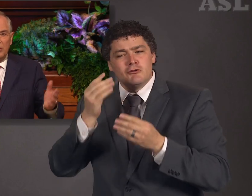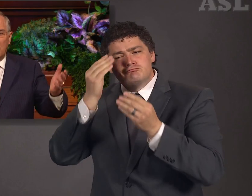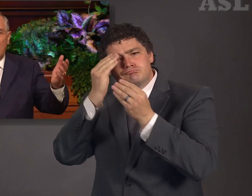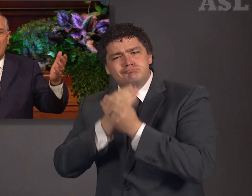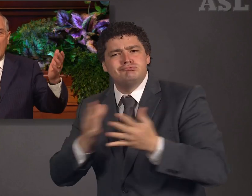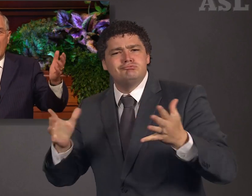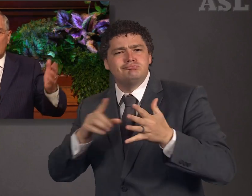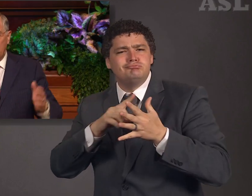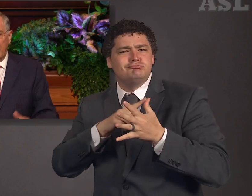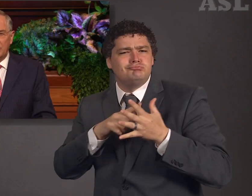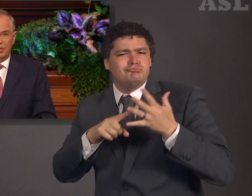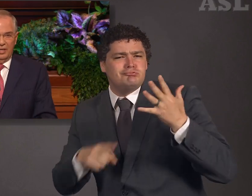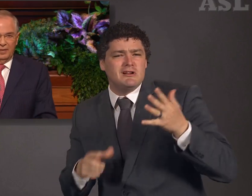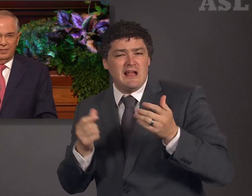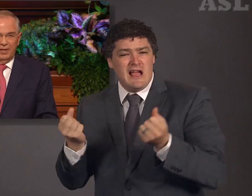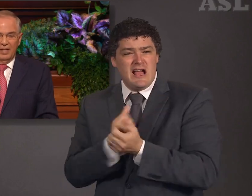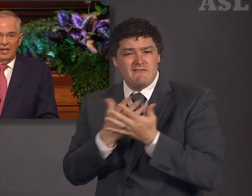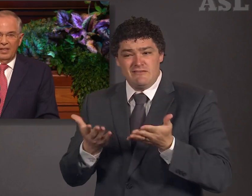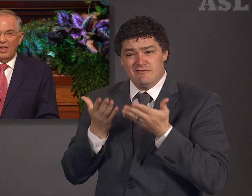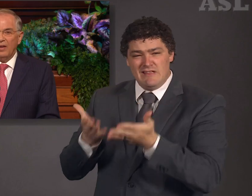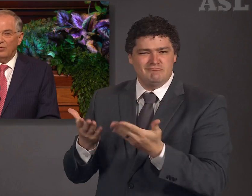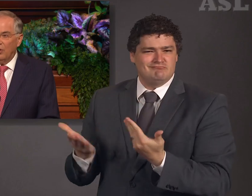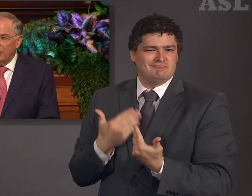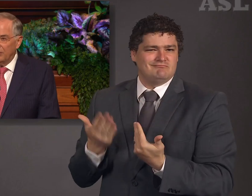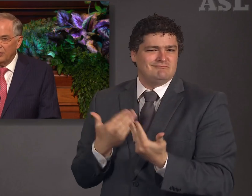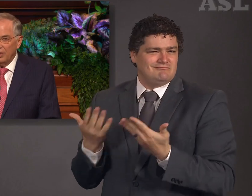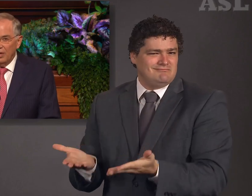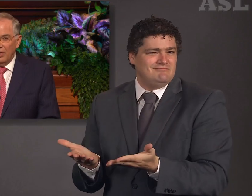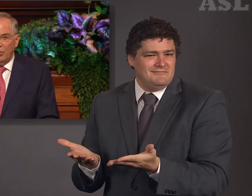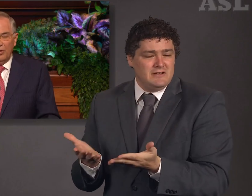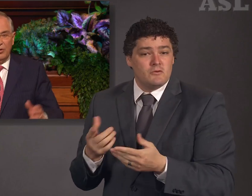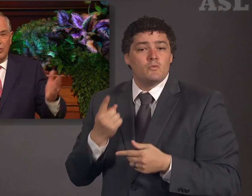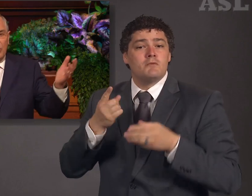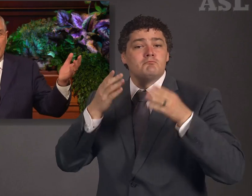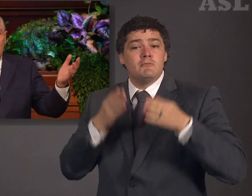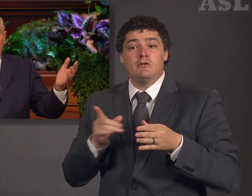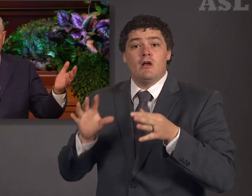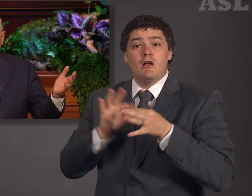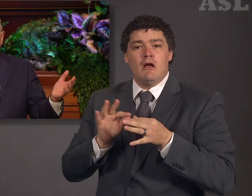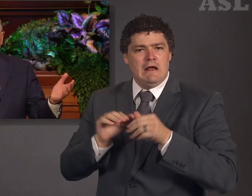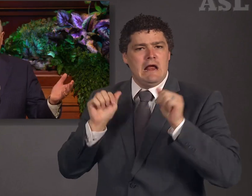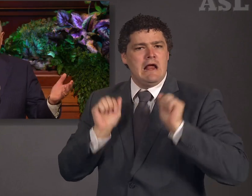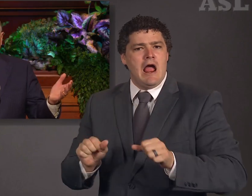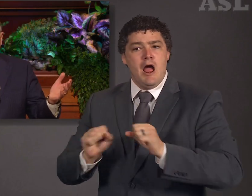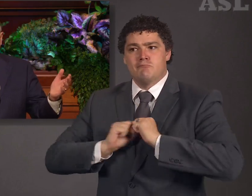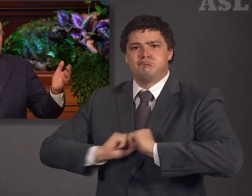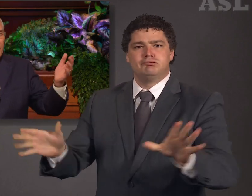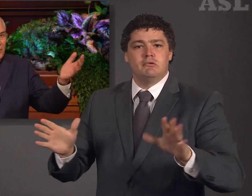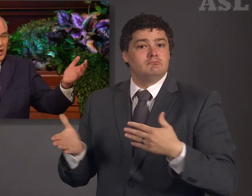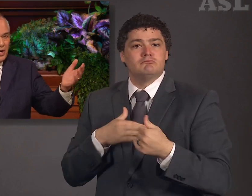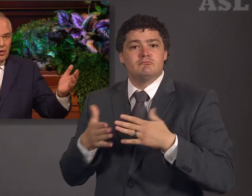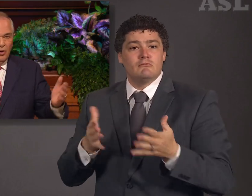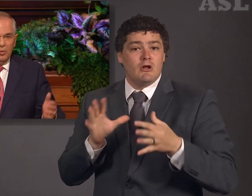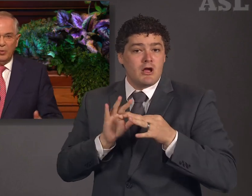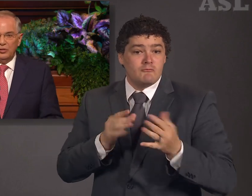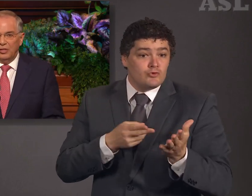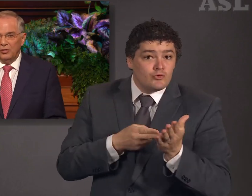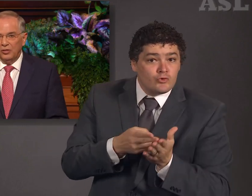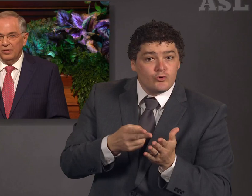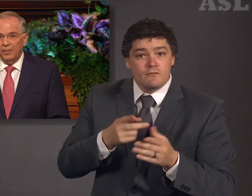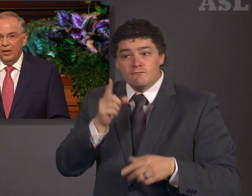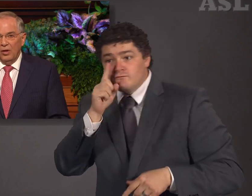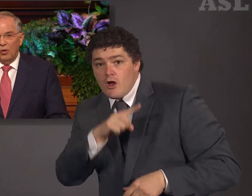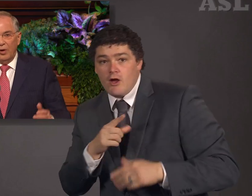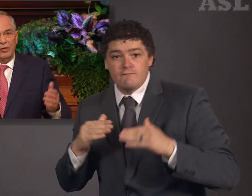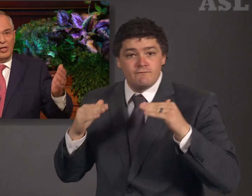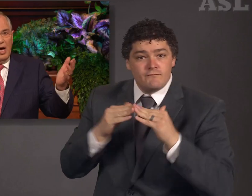be multiplied exponentially. That voice, whether true or false, whether fair or